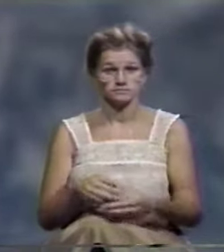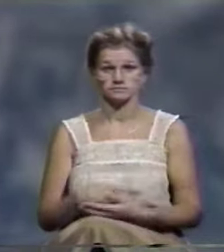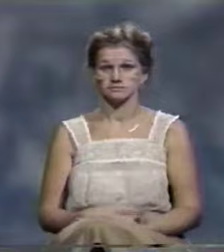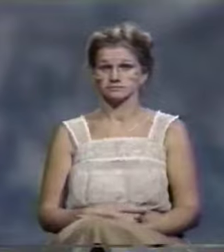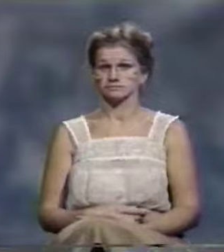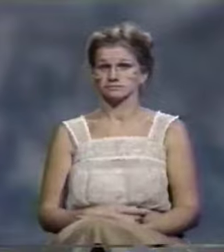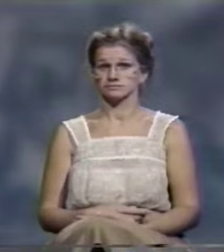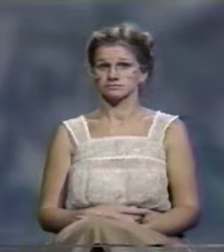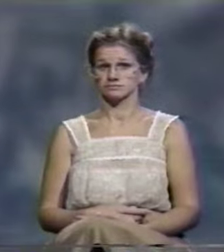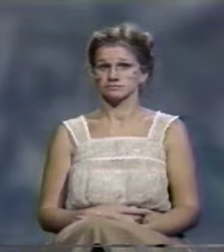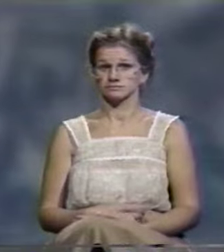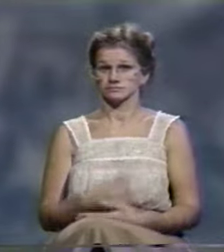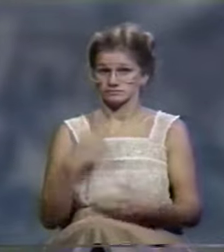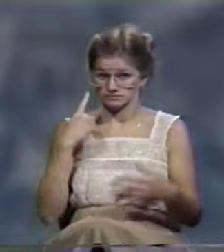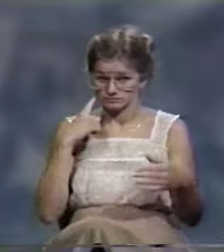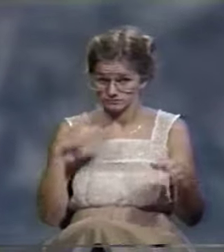Was she deaf?